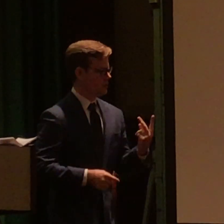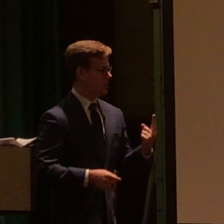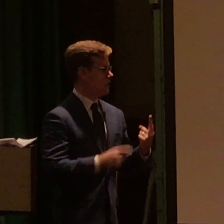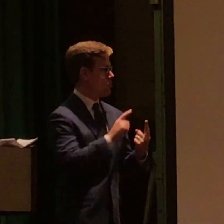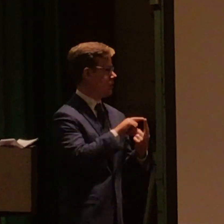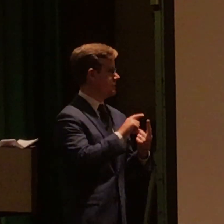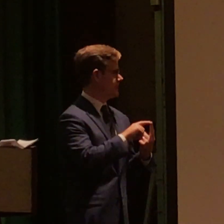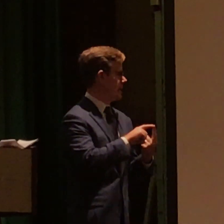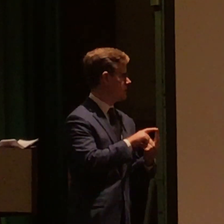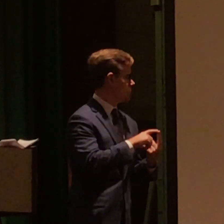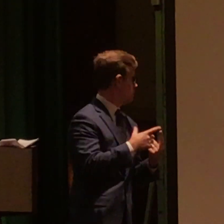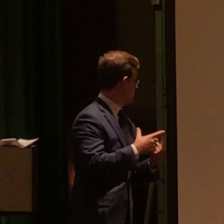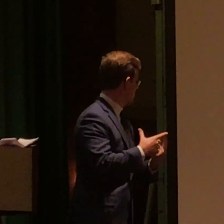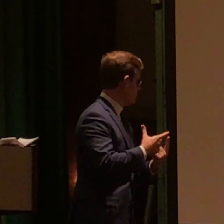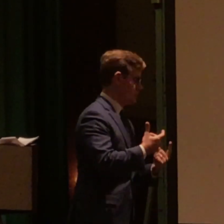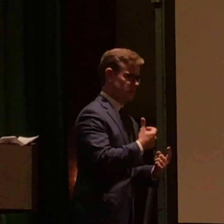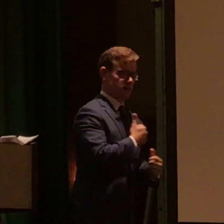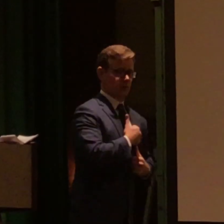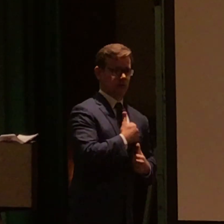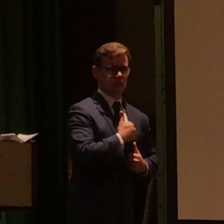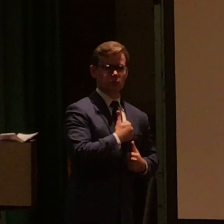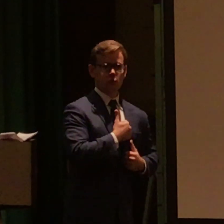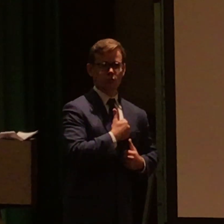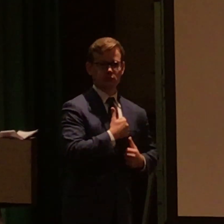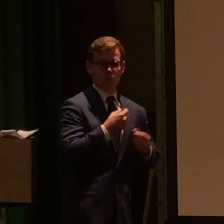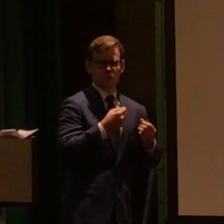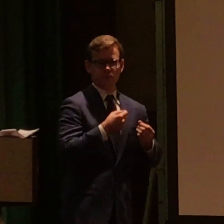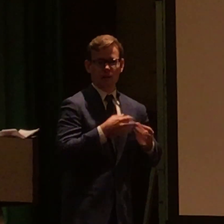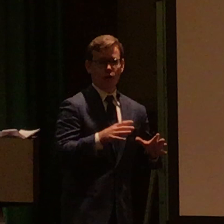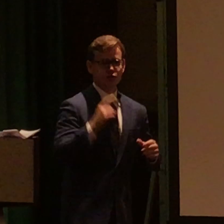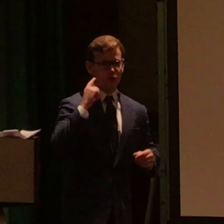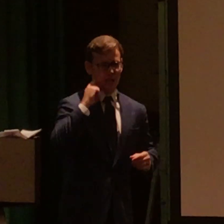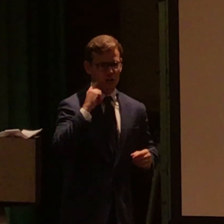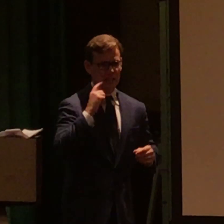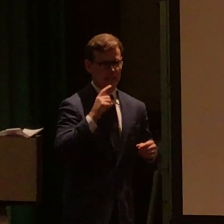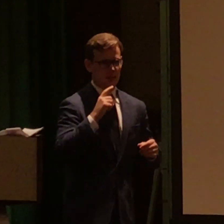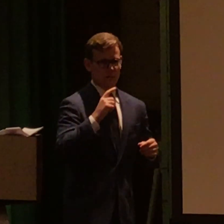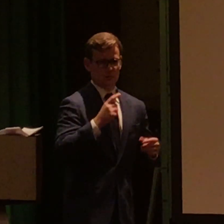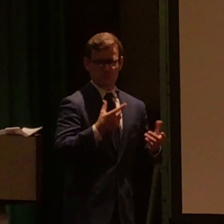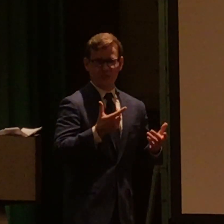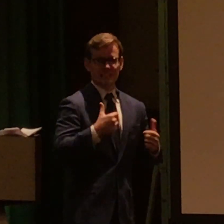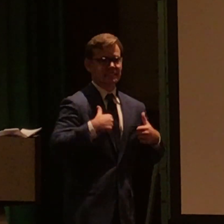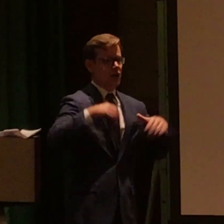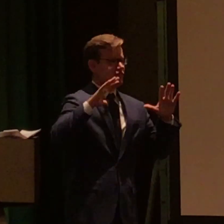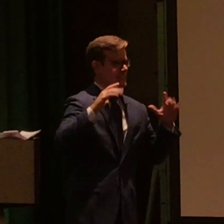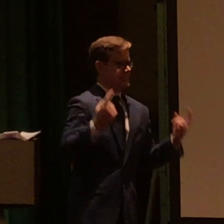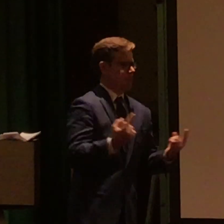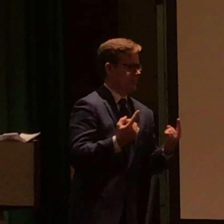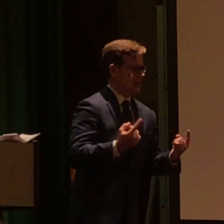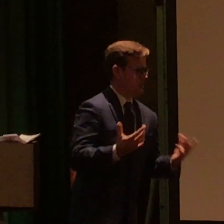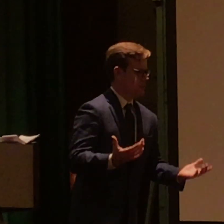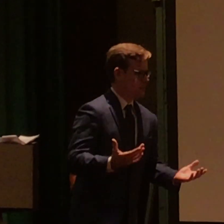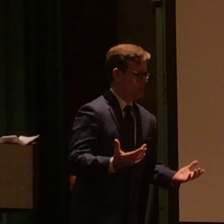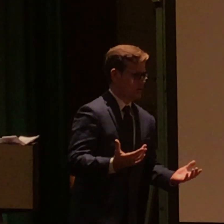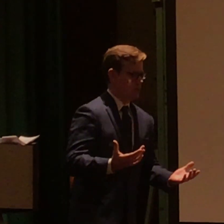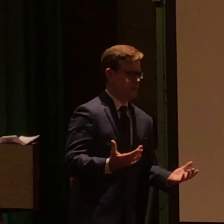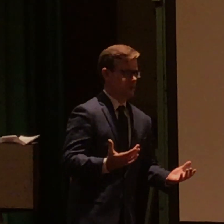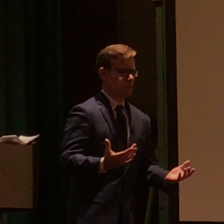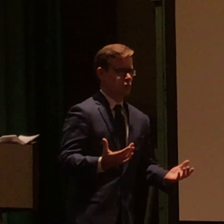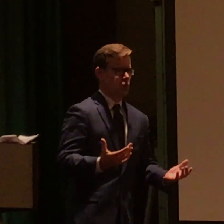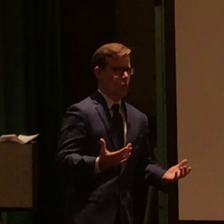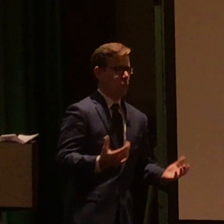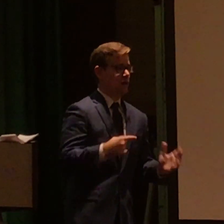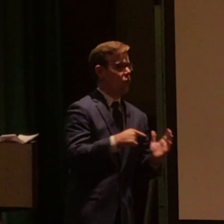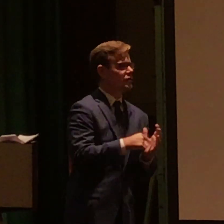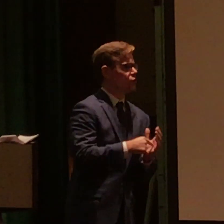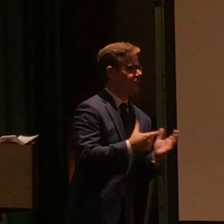grapevine are two basic arguments. The first of those two arguments is that that if someone is in the military and has lost